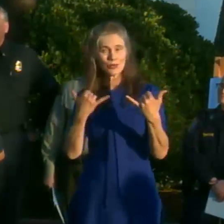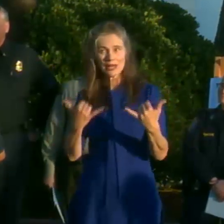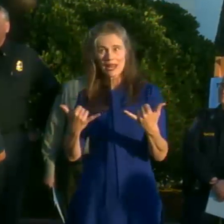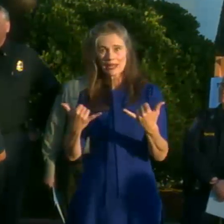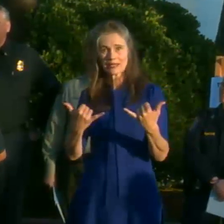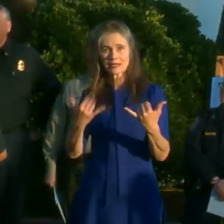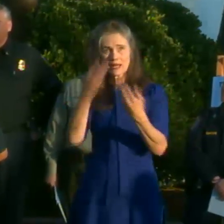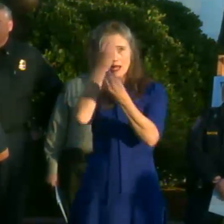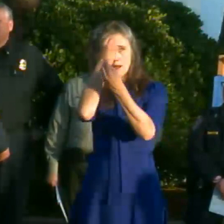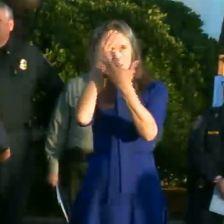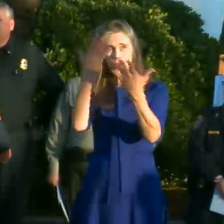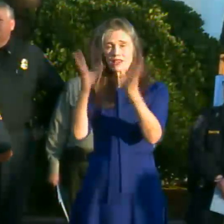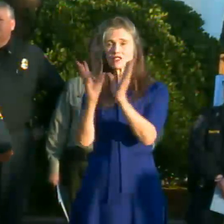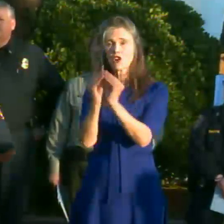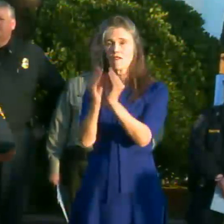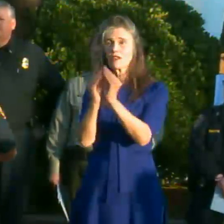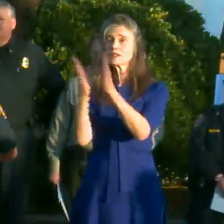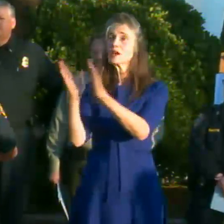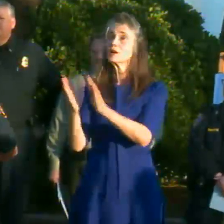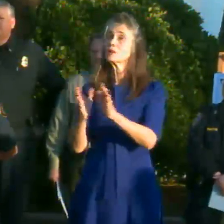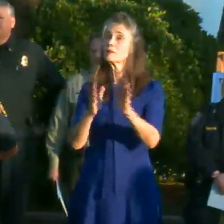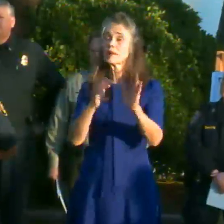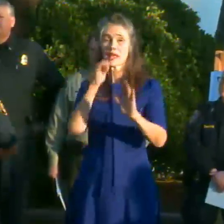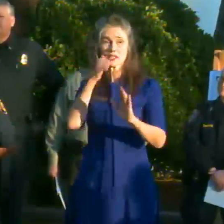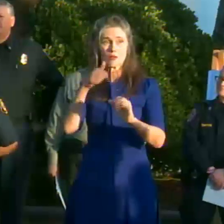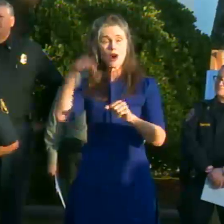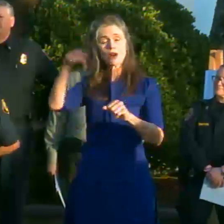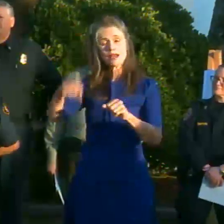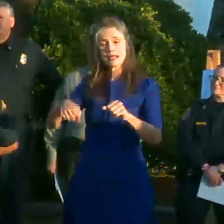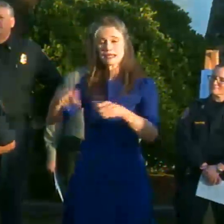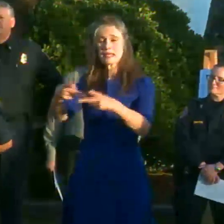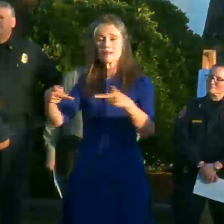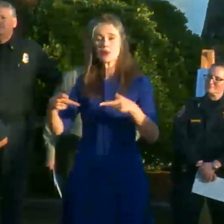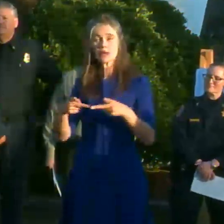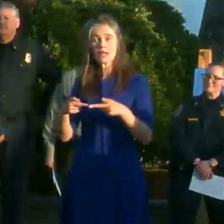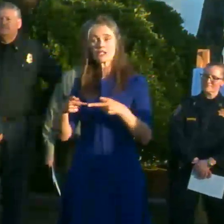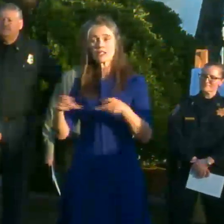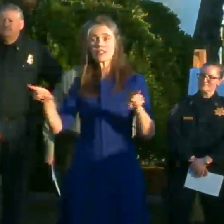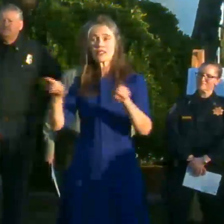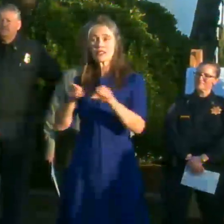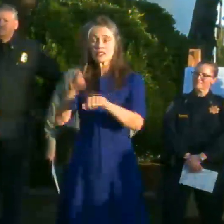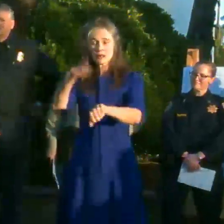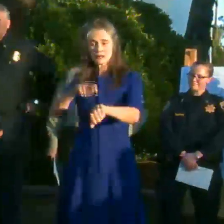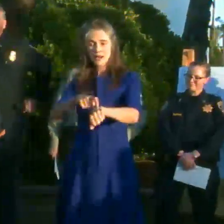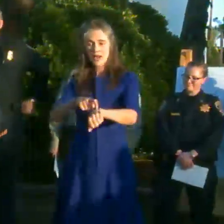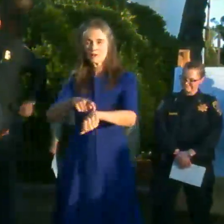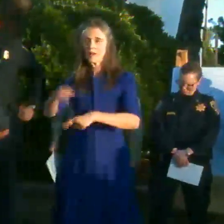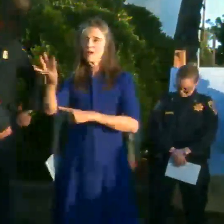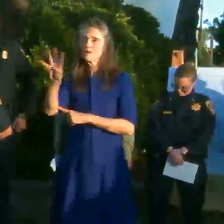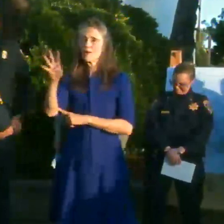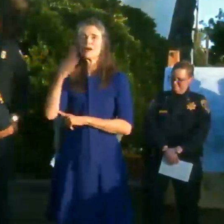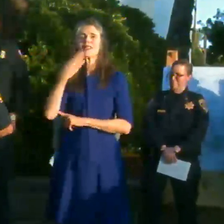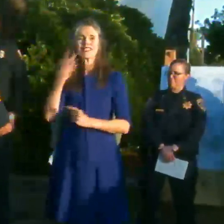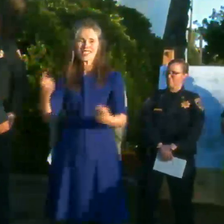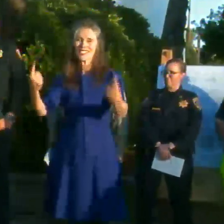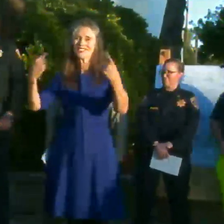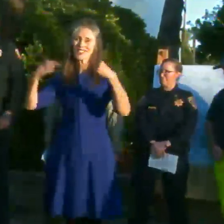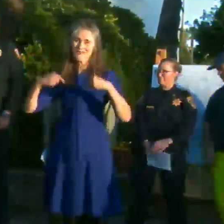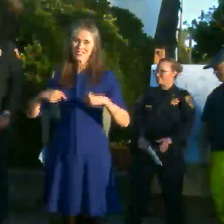planning a press conference tomorrow, same location, same time, 4 p.m. Thank you for coming this afternoon.